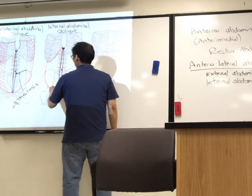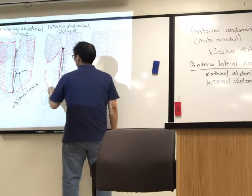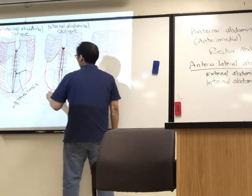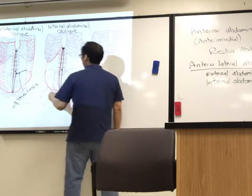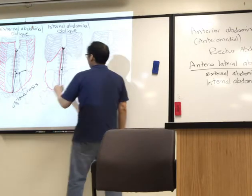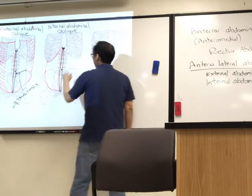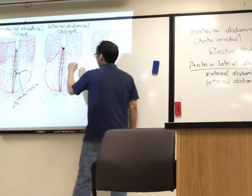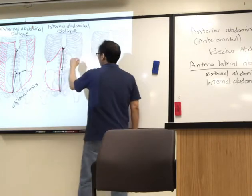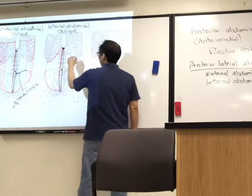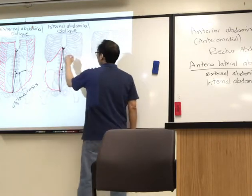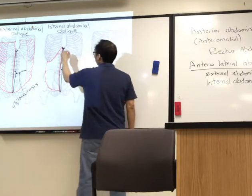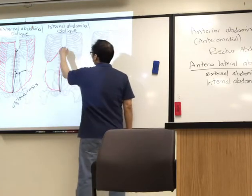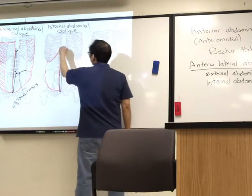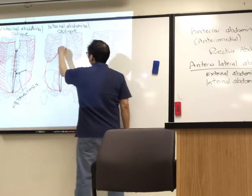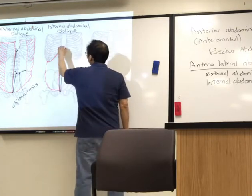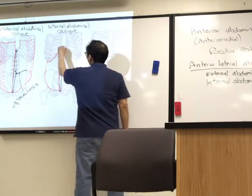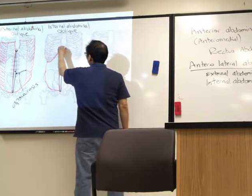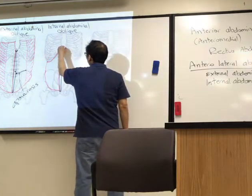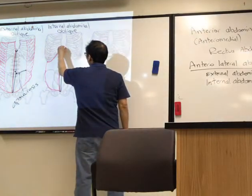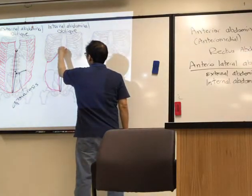So one thing we notice is